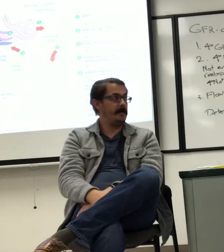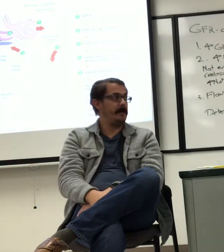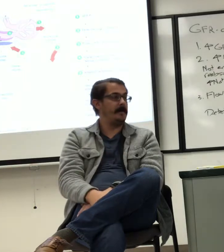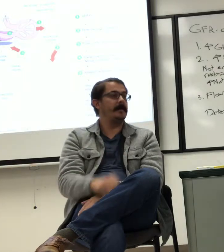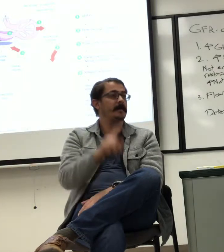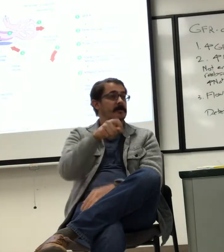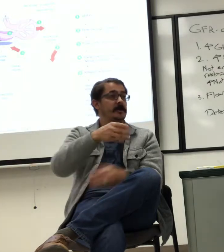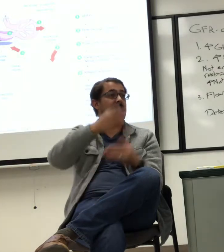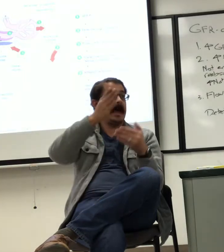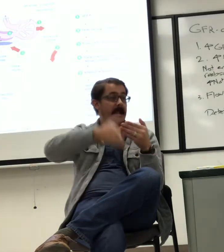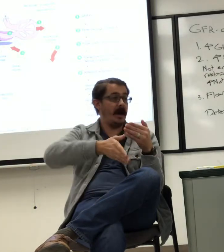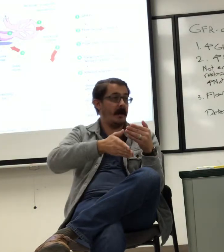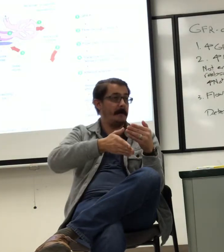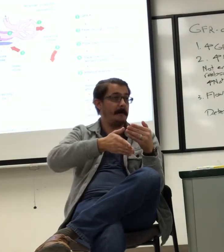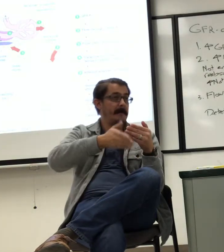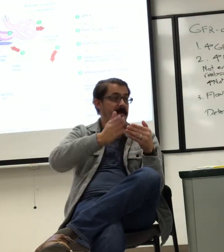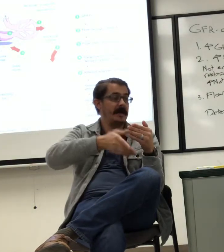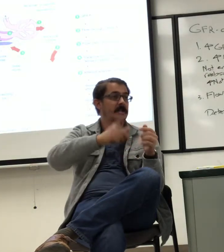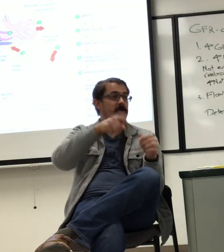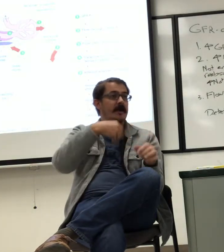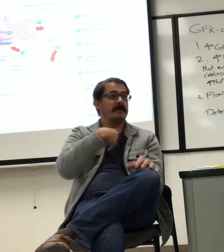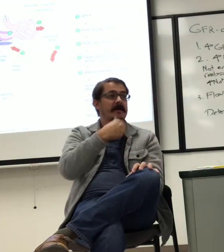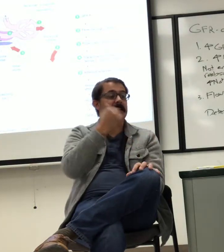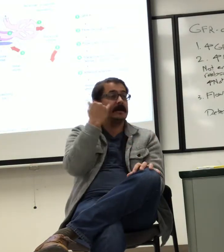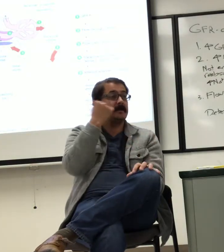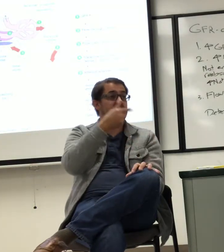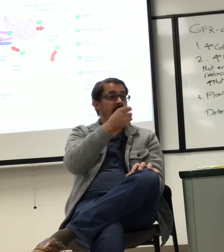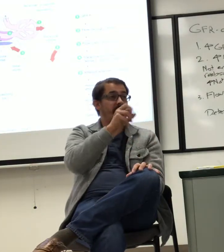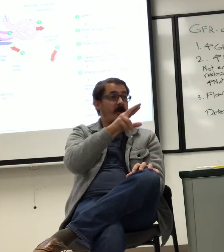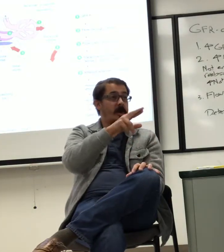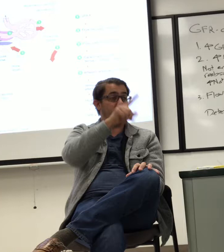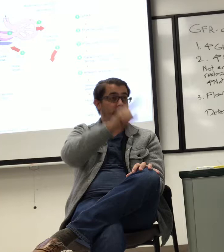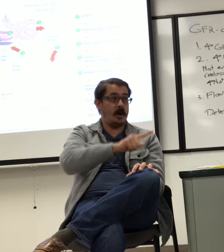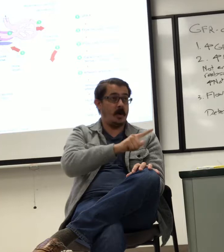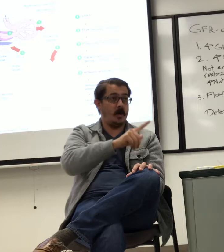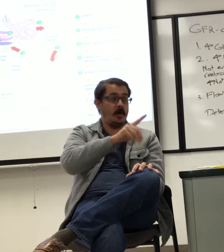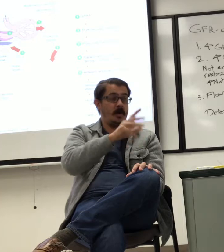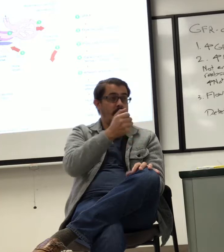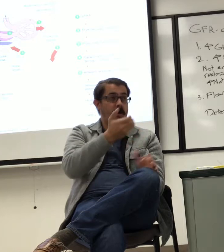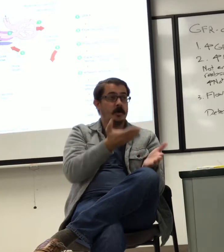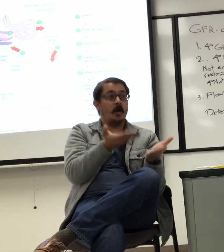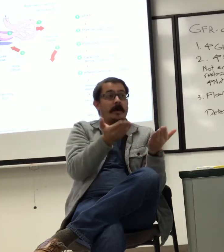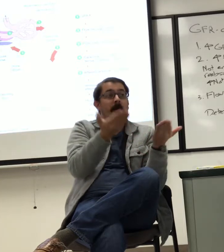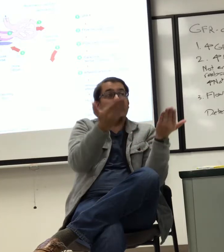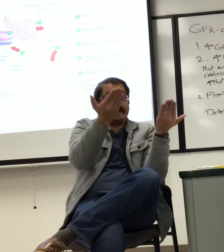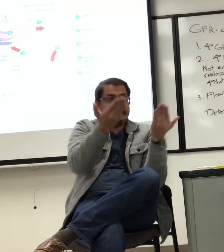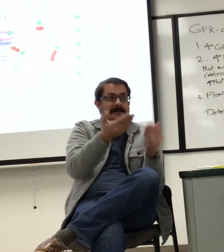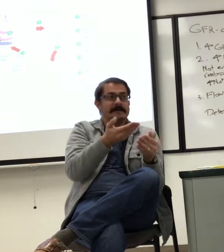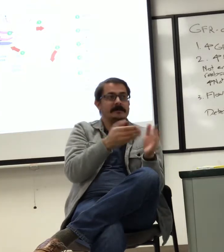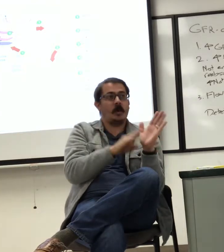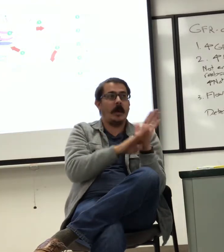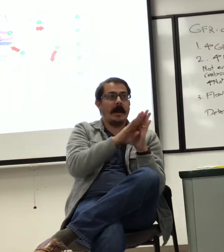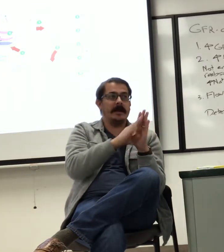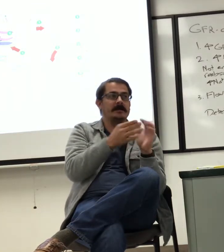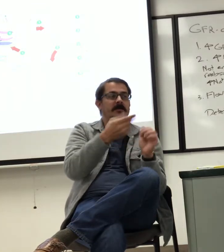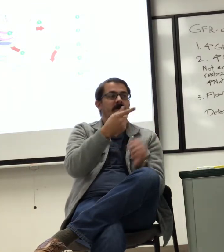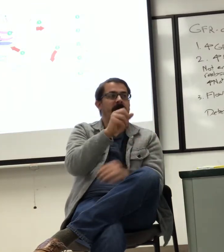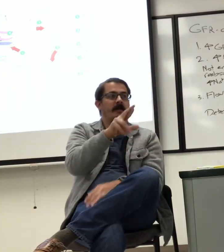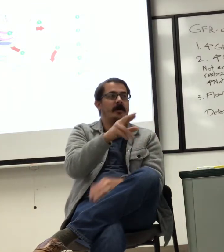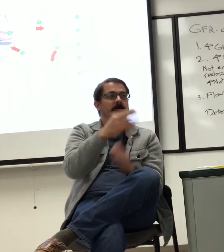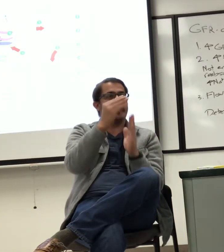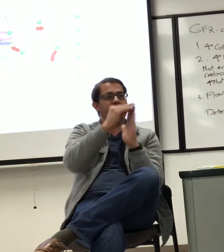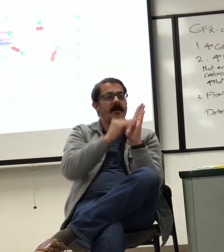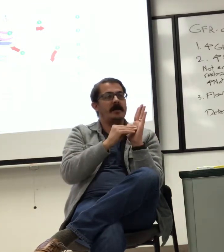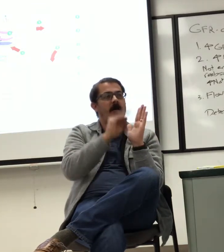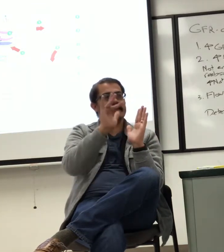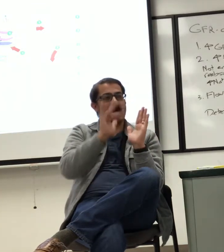You should end up with, if GFR is too low, you want to raise it. So fill in all the steps in